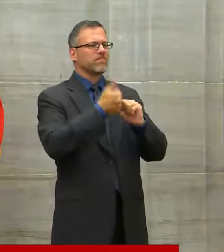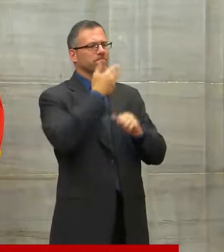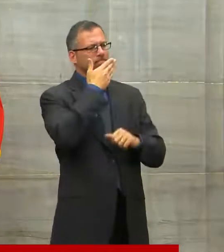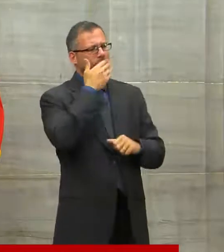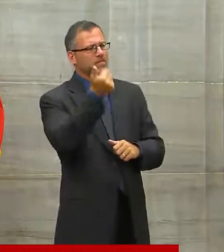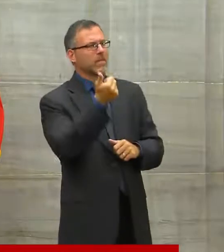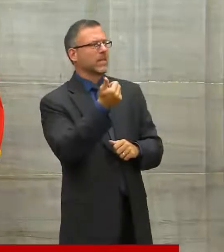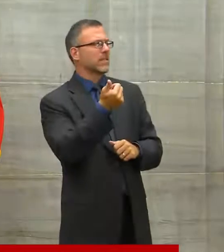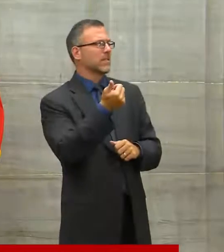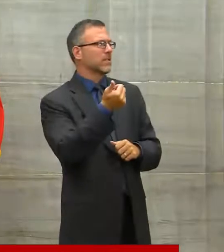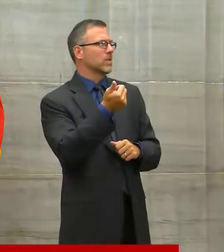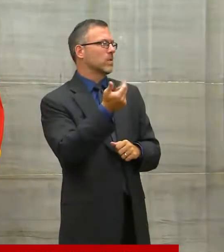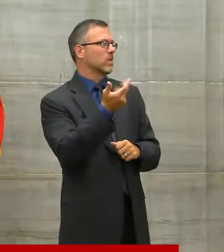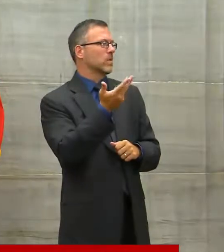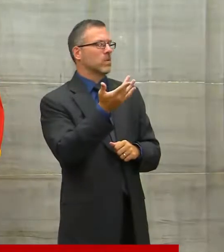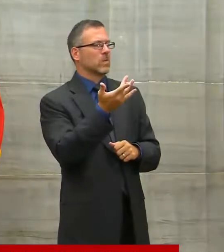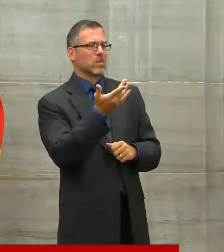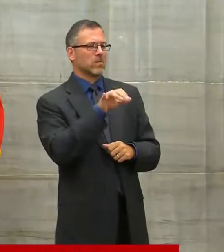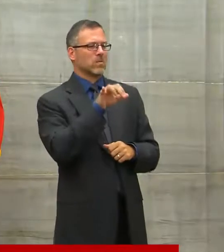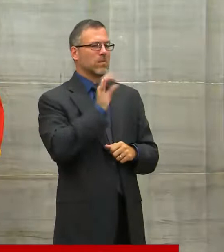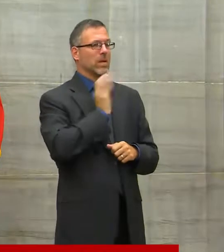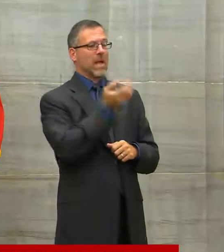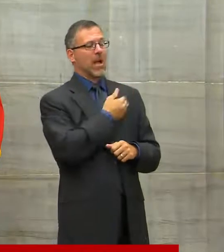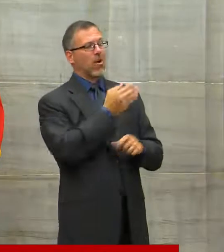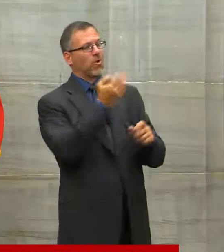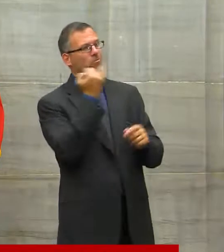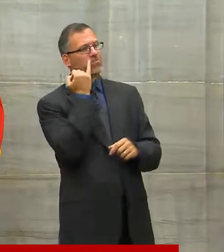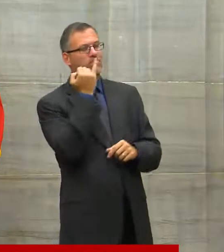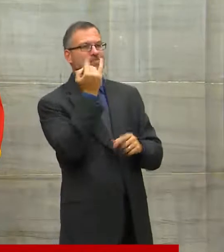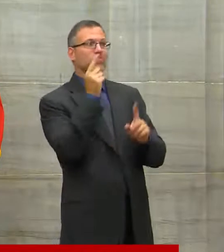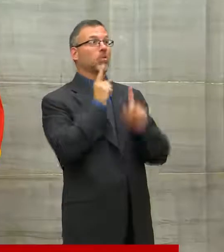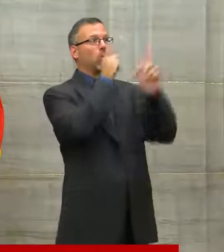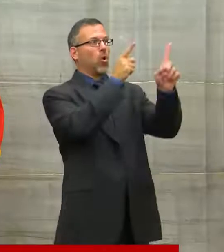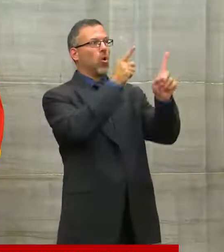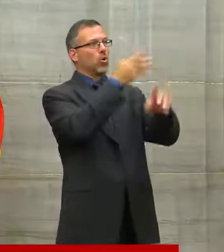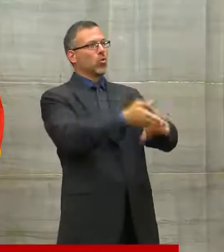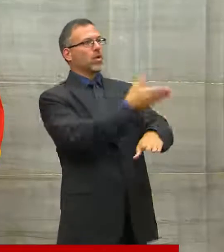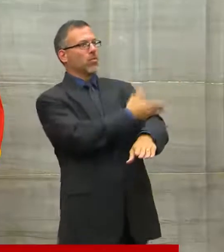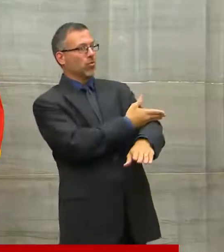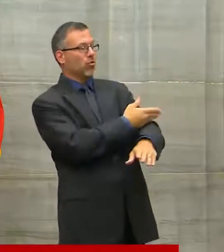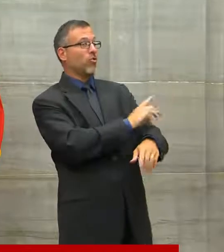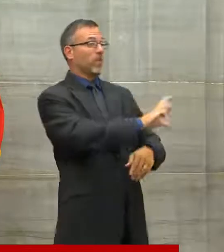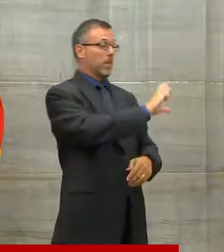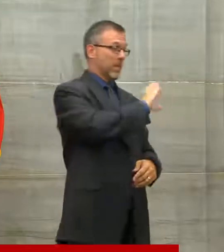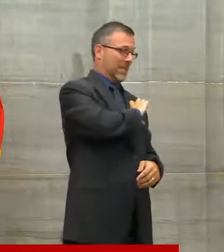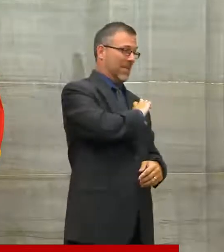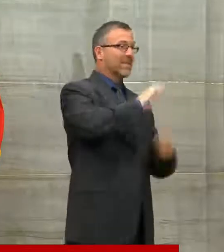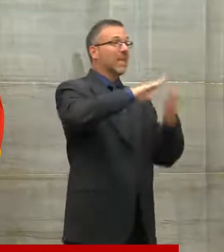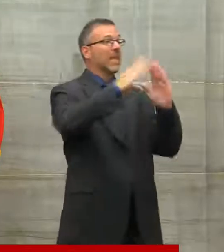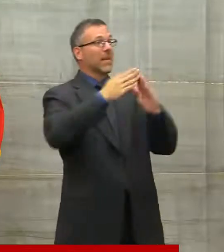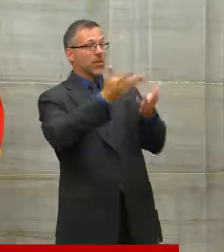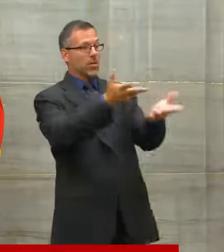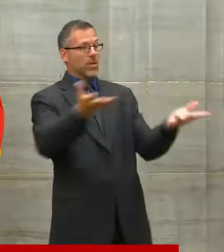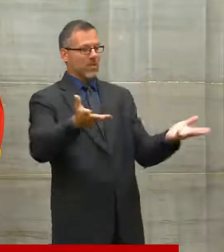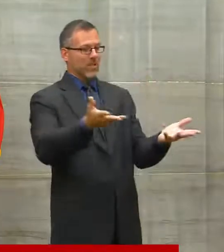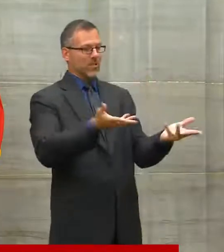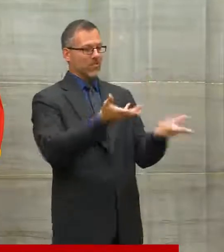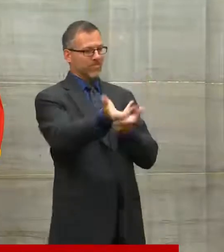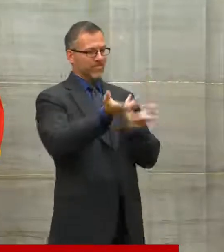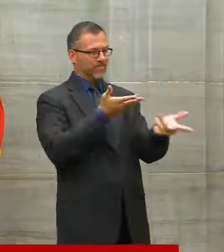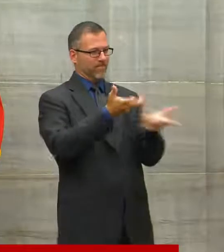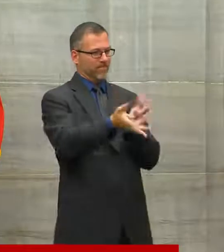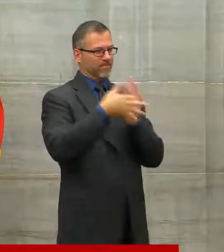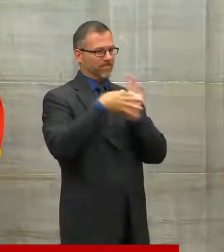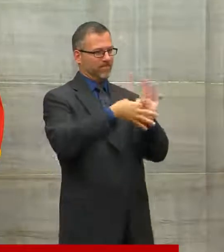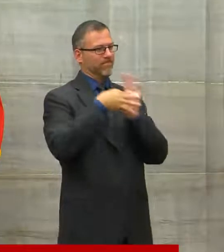take this desire to improve the interaction between and build trust between communities and law enforcement.